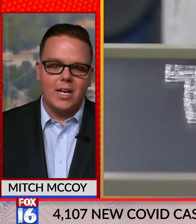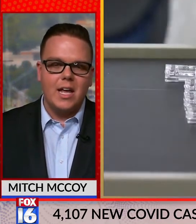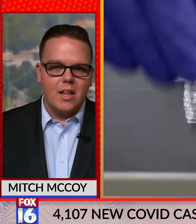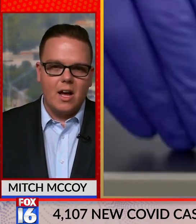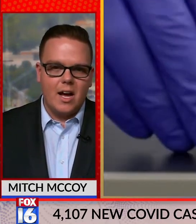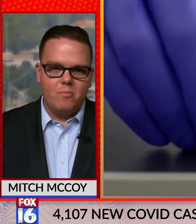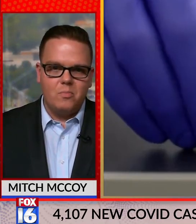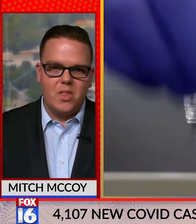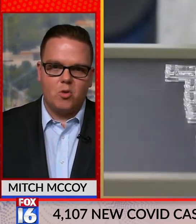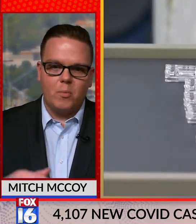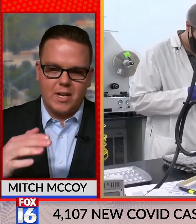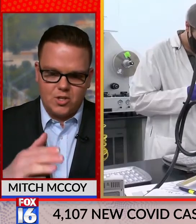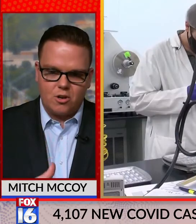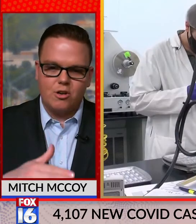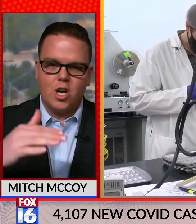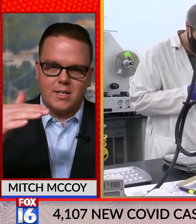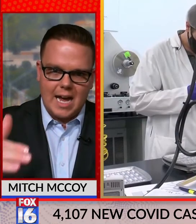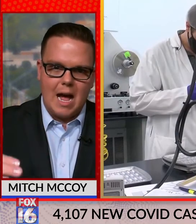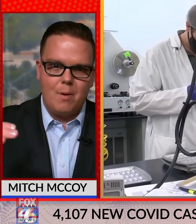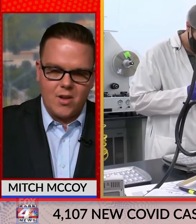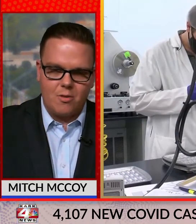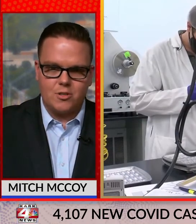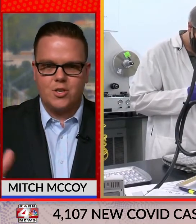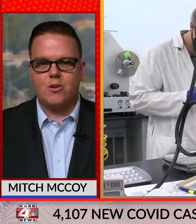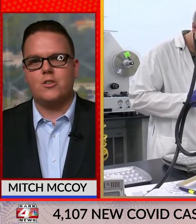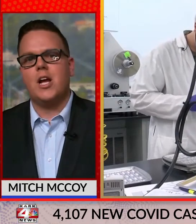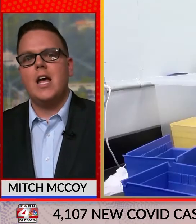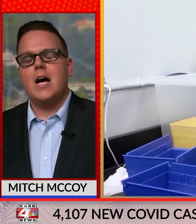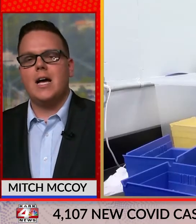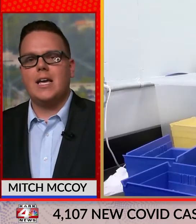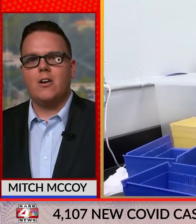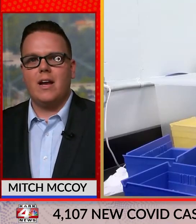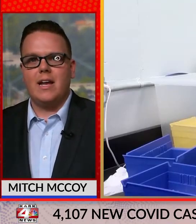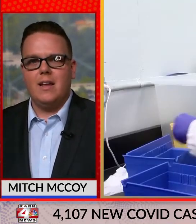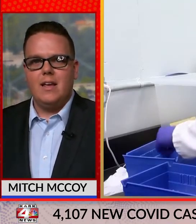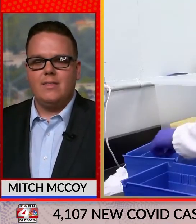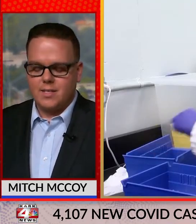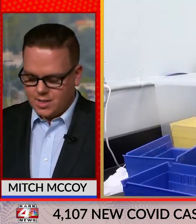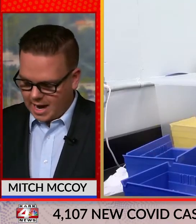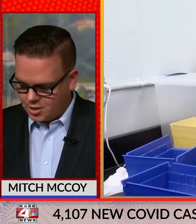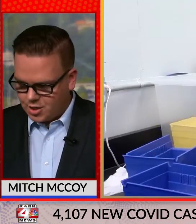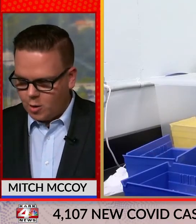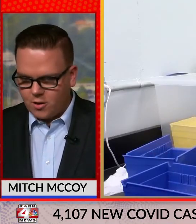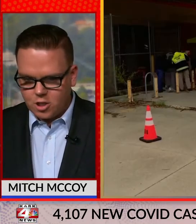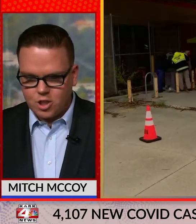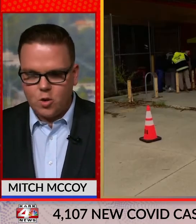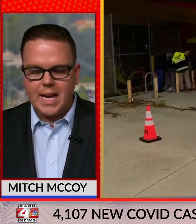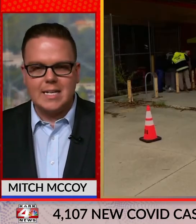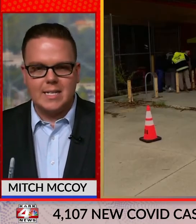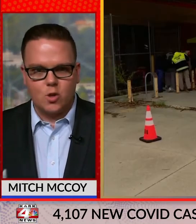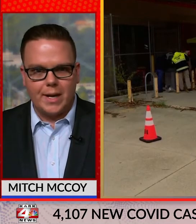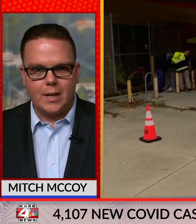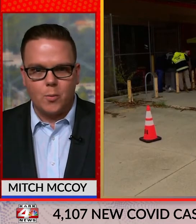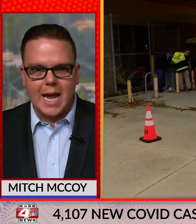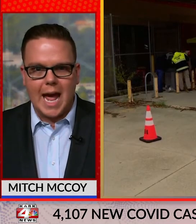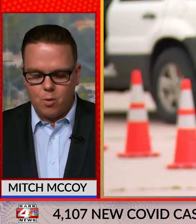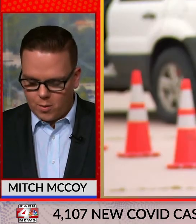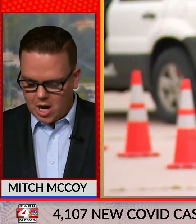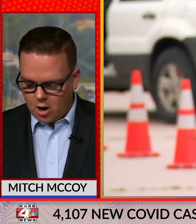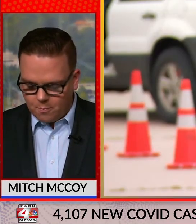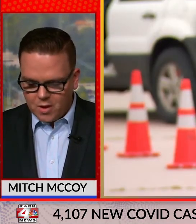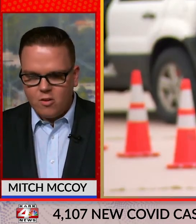likelihood that there will be a surge on top of another surge here in the state. So if you're just joining us, let's quickly